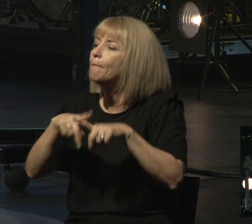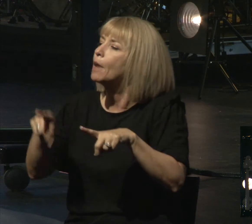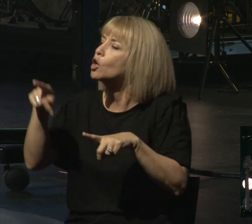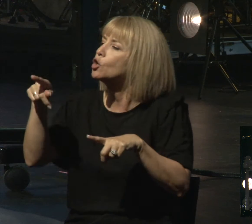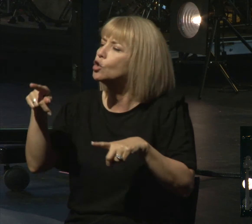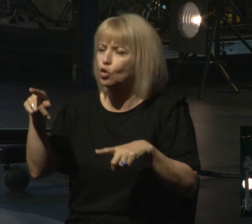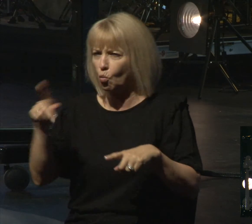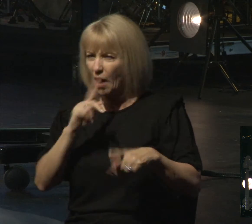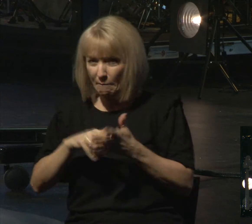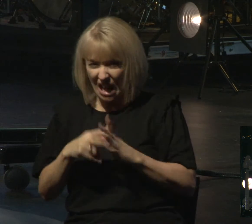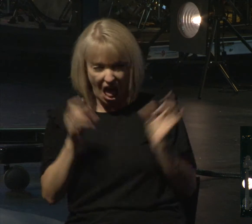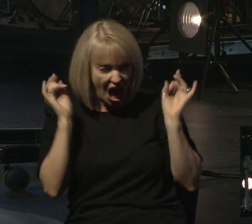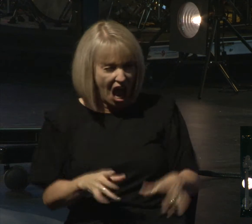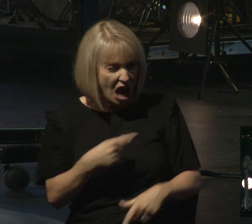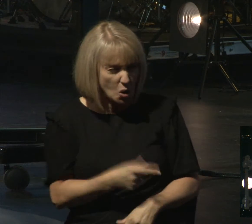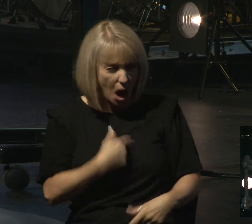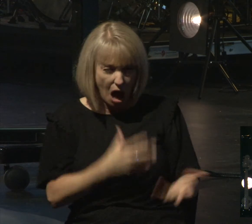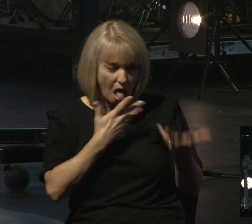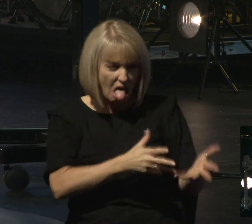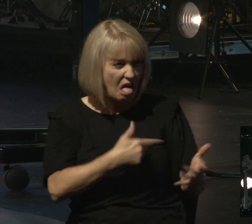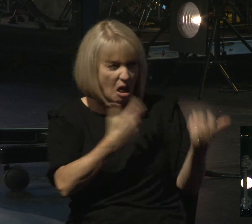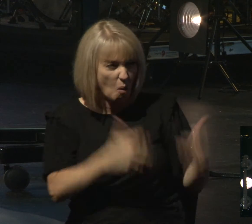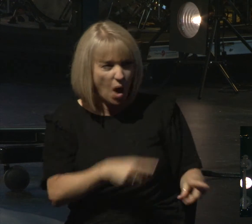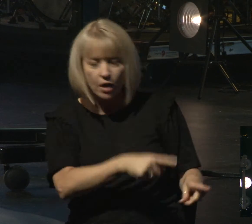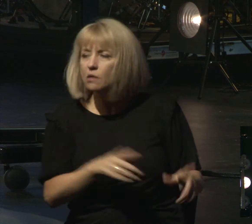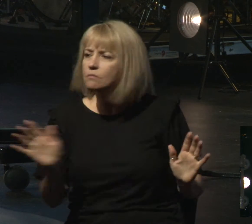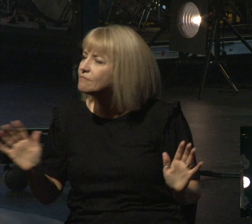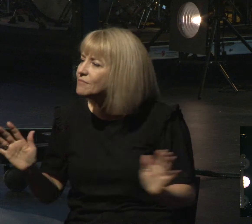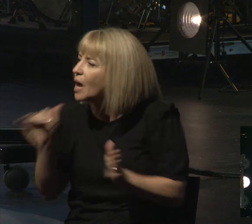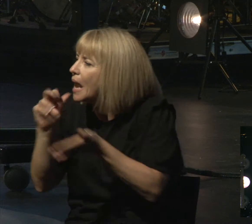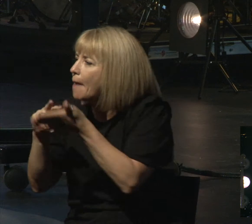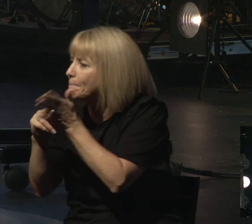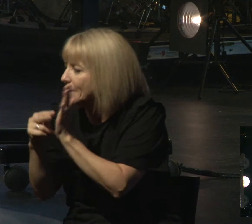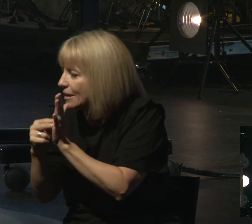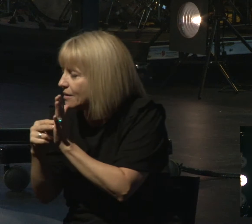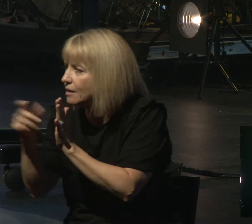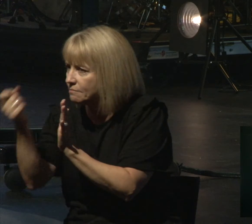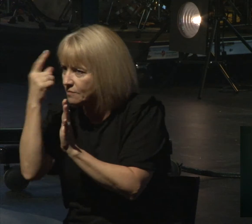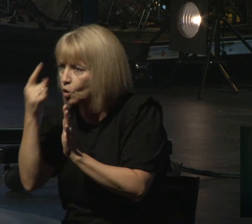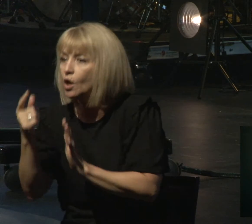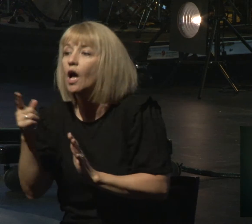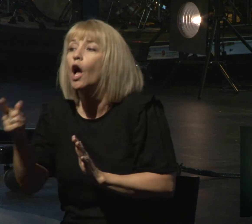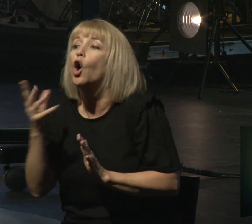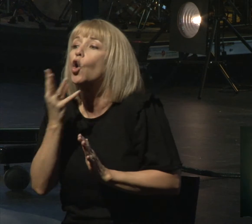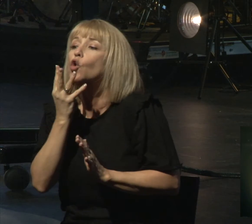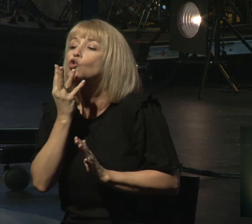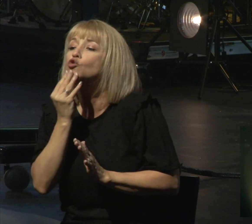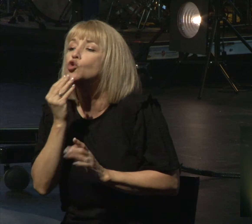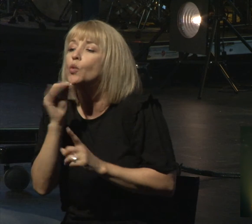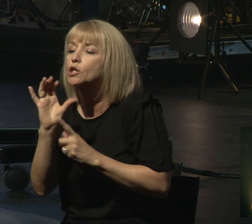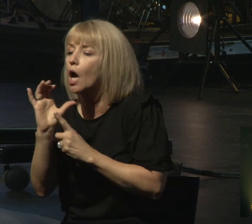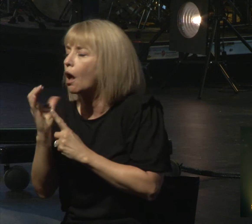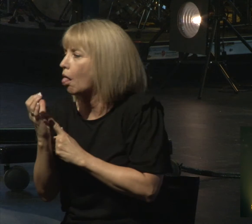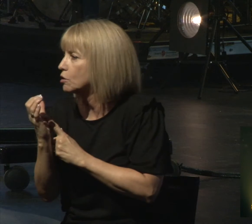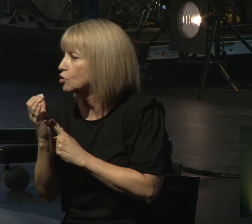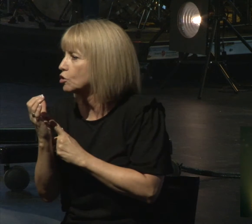towards those who are close to you. Here's what Jesus knew, though. In the Jewish culture, what took